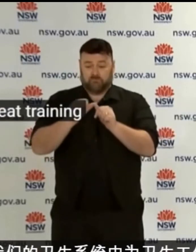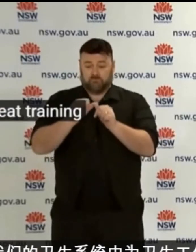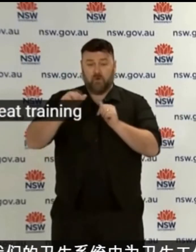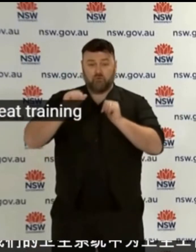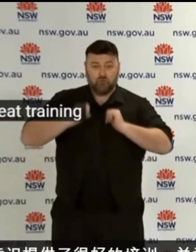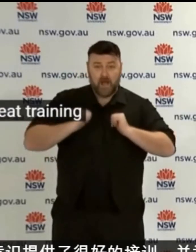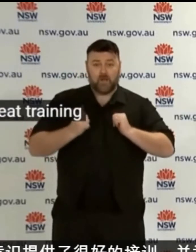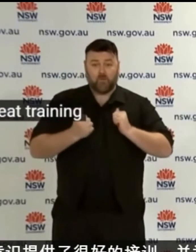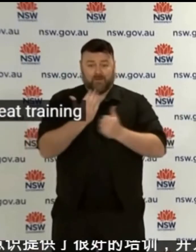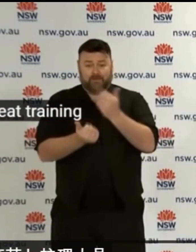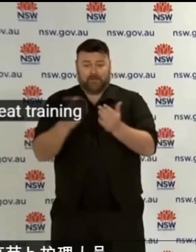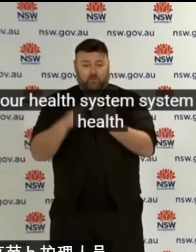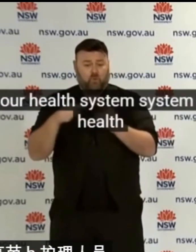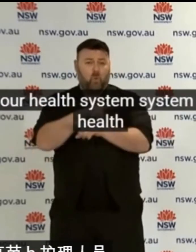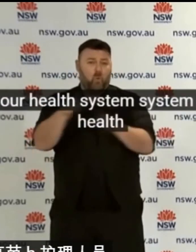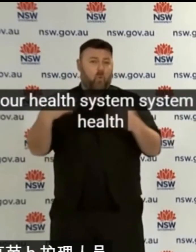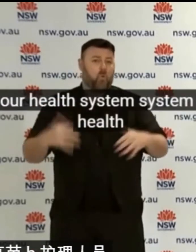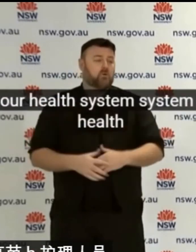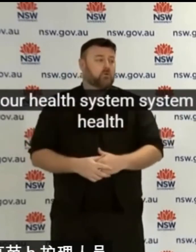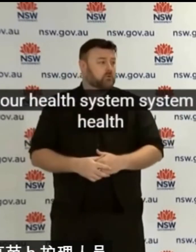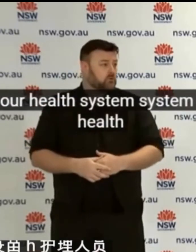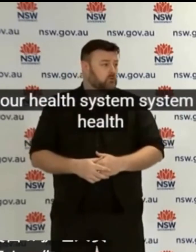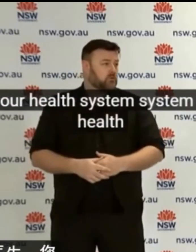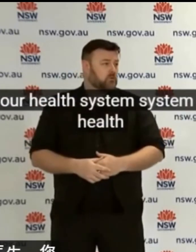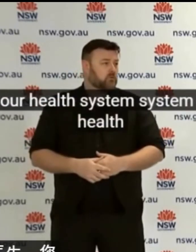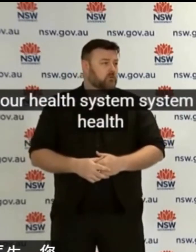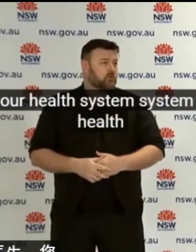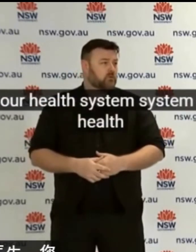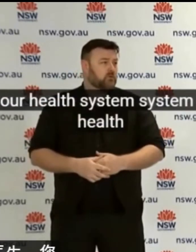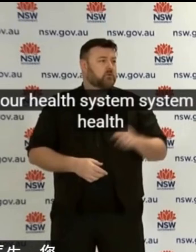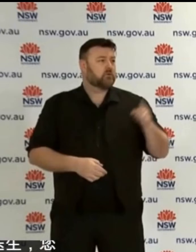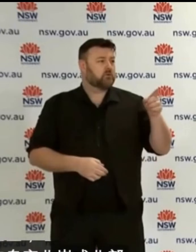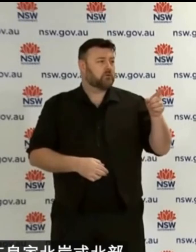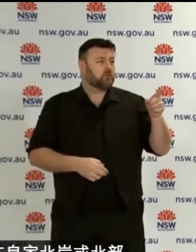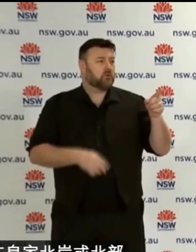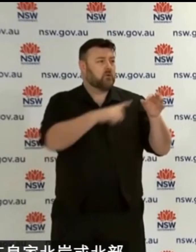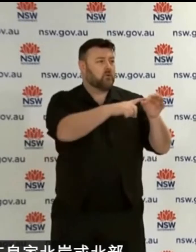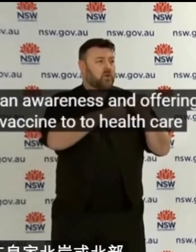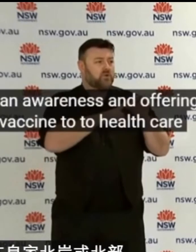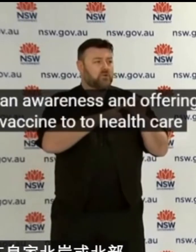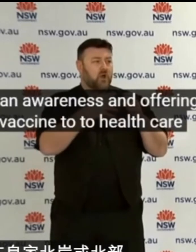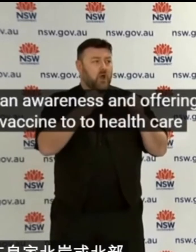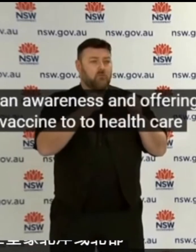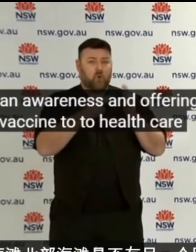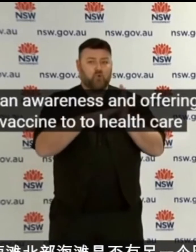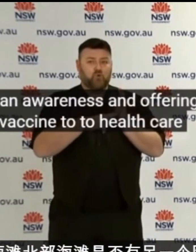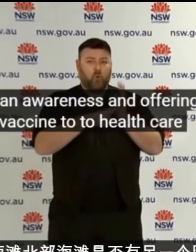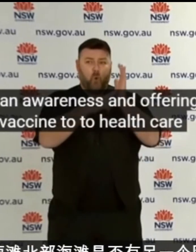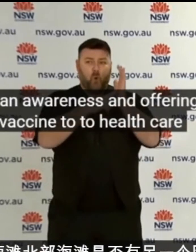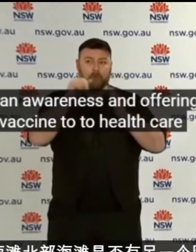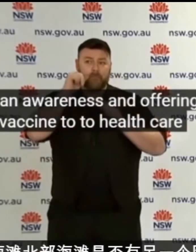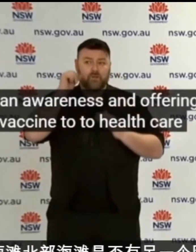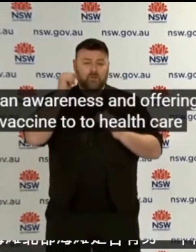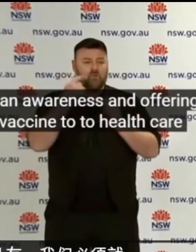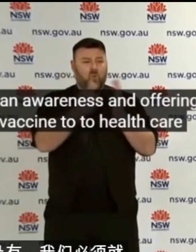vaccine to healthcare workers. Doctor, do you have another positive case at Royal North Shore or Northern Beaches? Sorry. I don't. We'll have to get